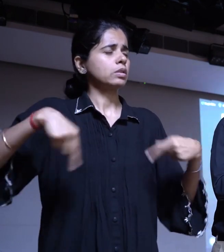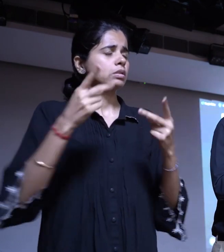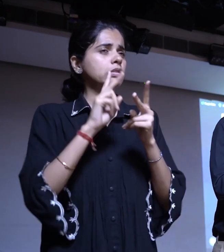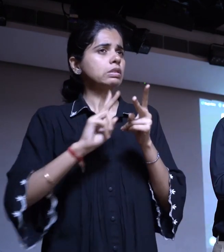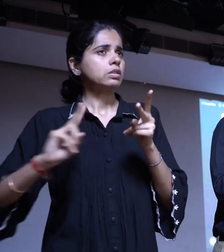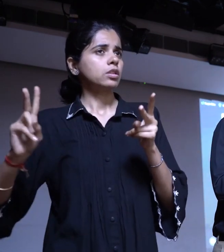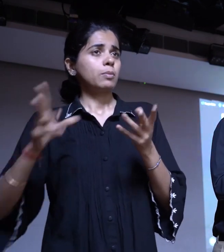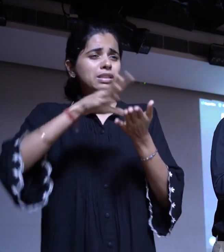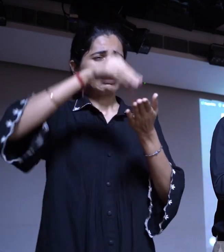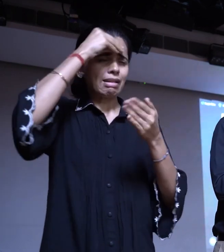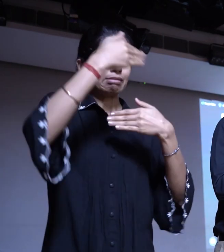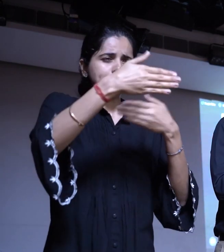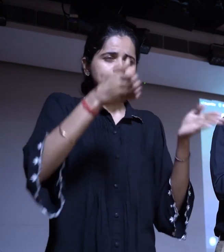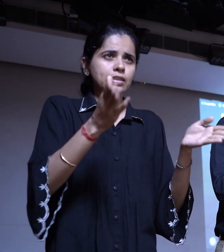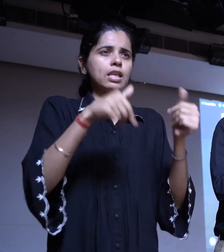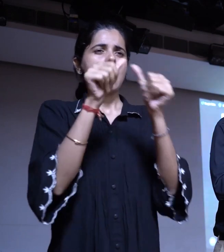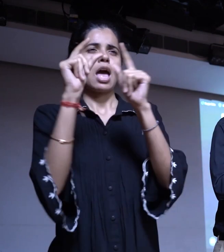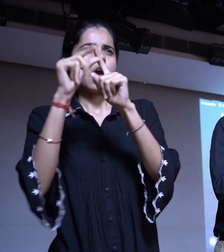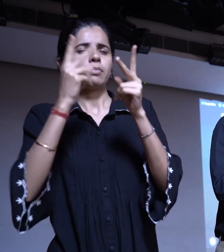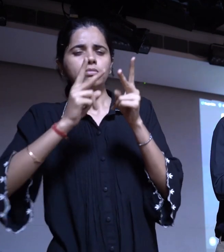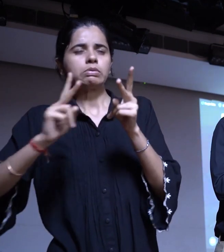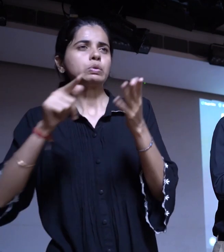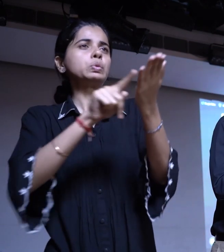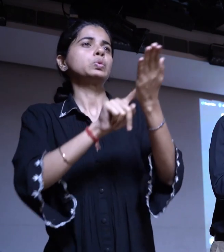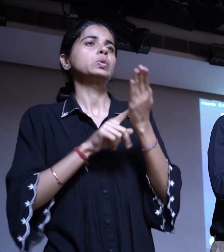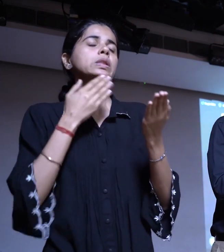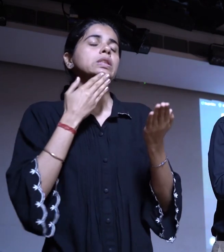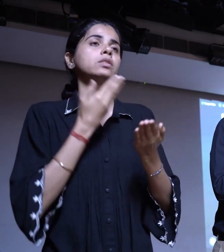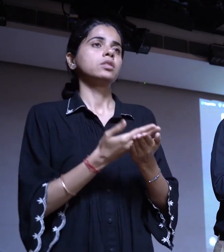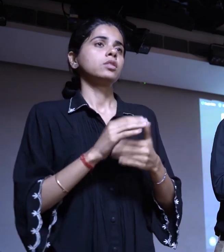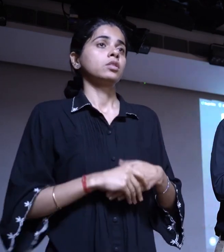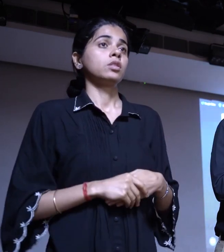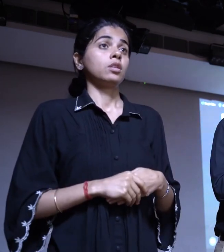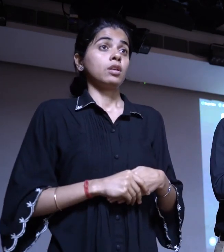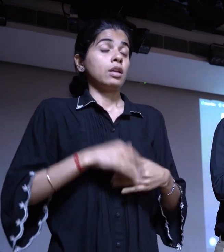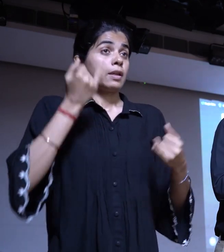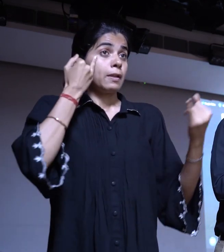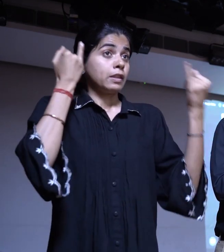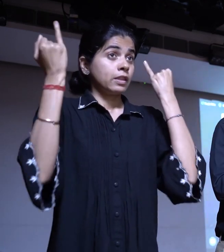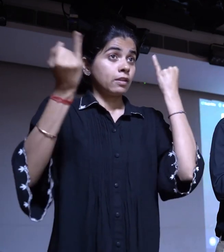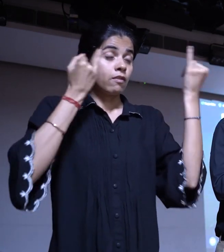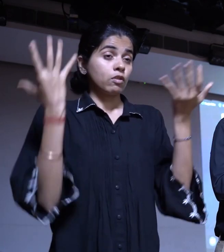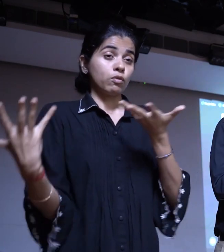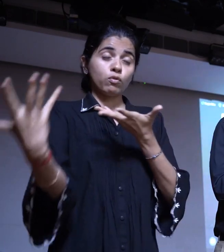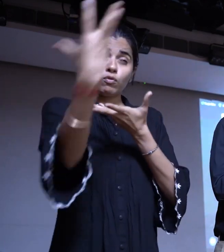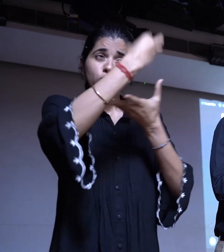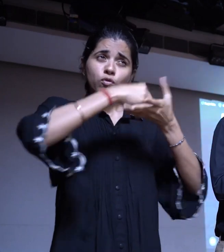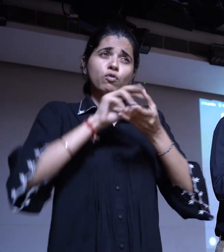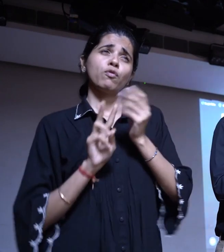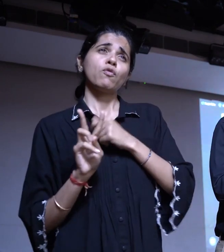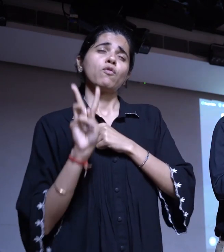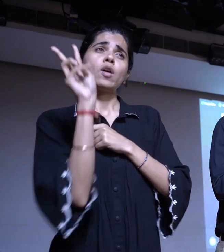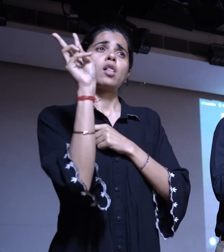various learning kits apps Etc I hope these inputs will have a provide a valuable